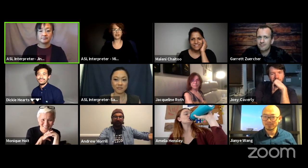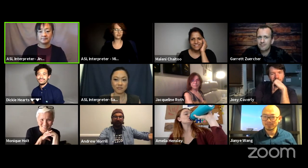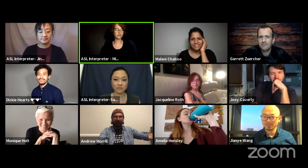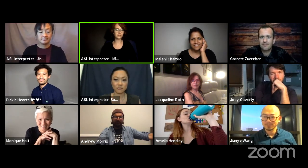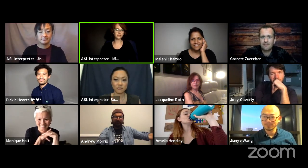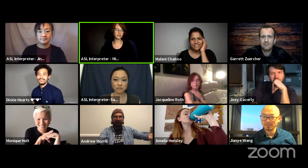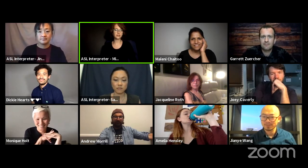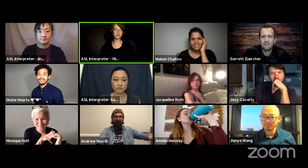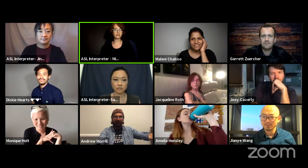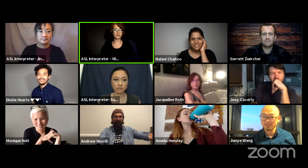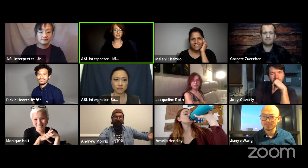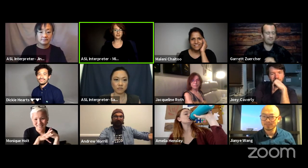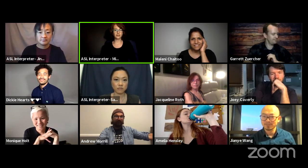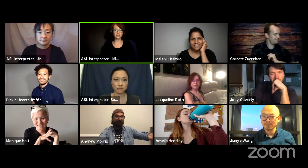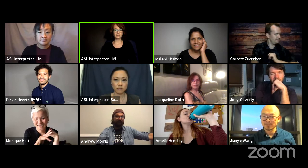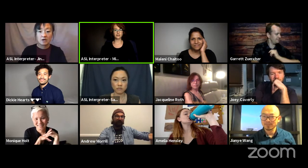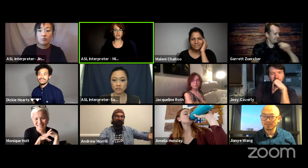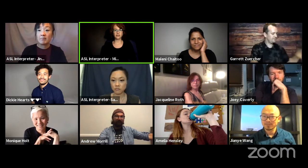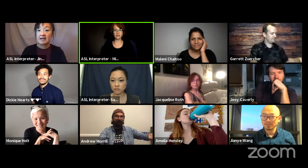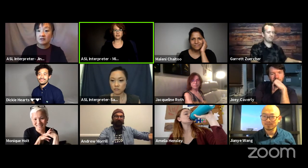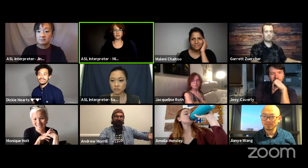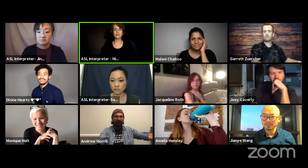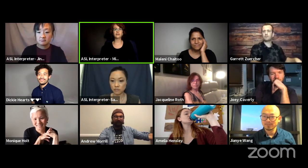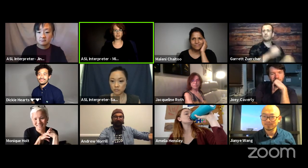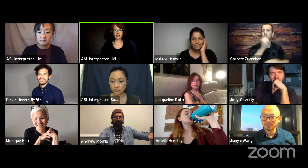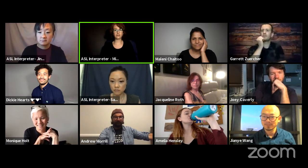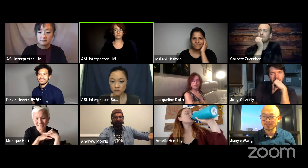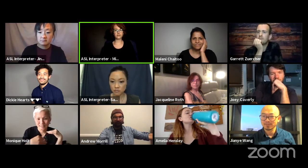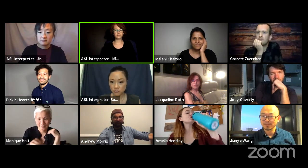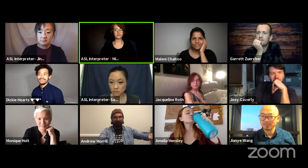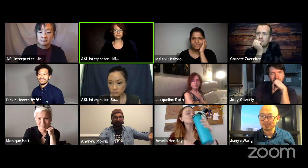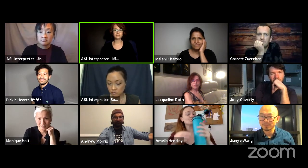Michael. Oh, Michael. Michael.